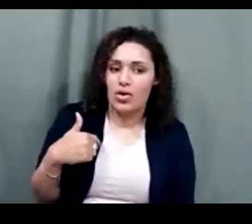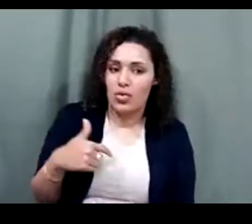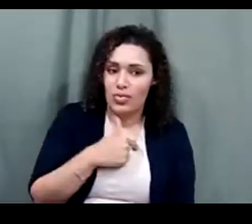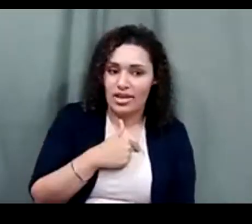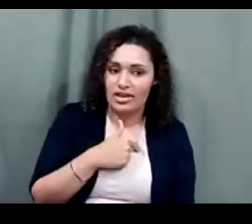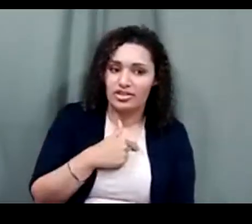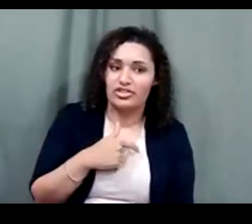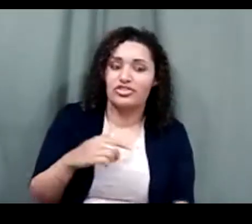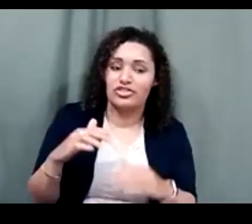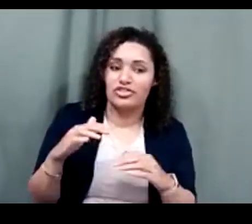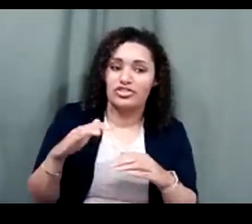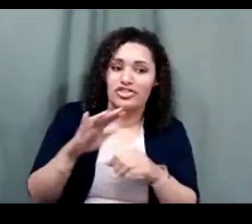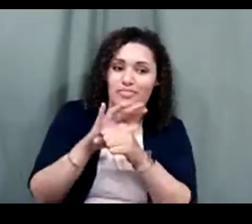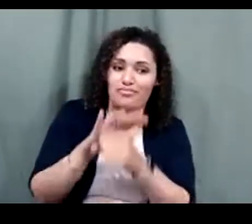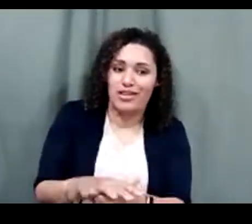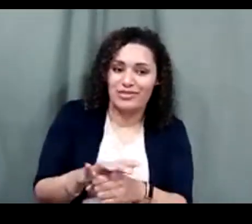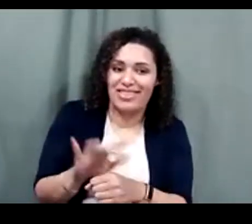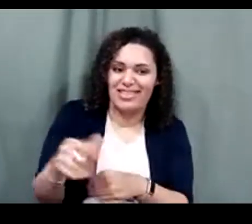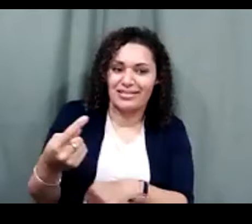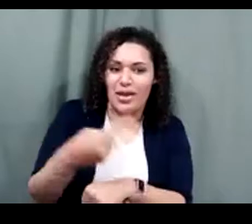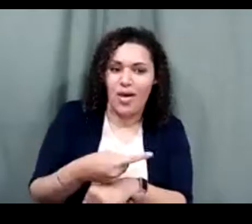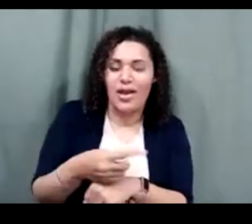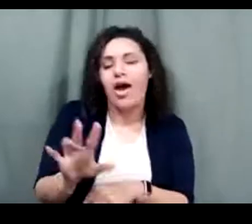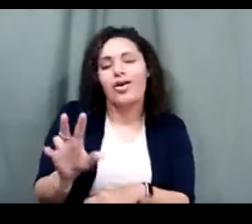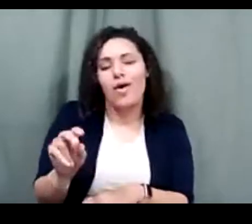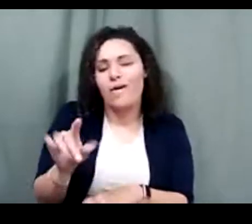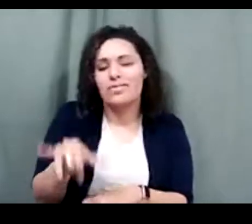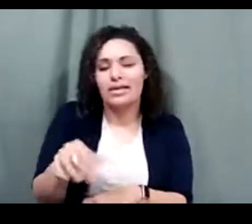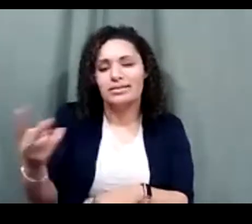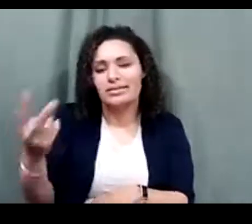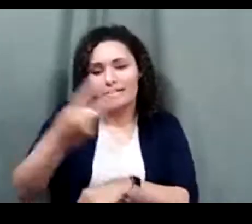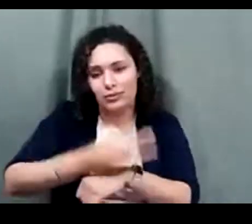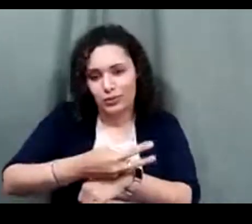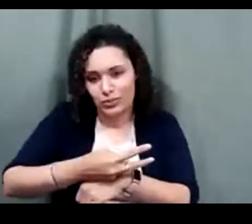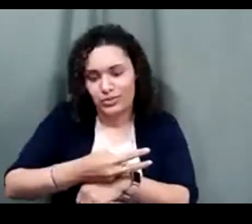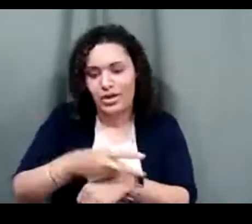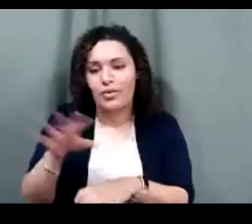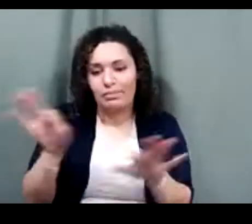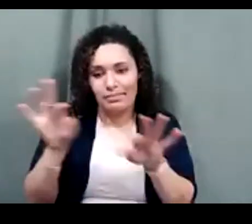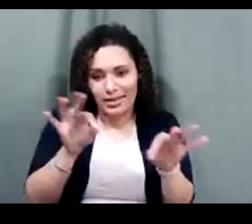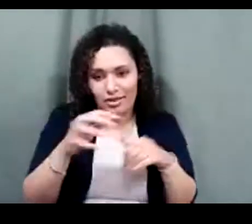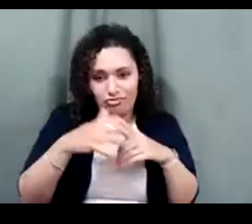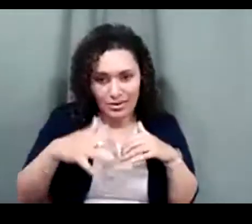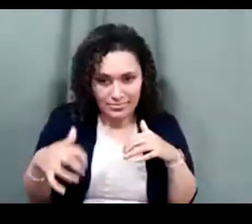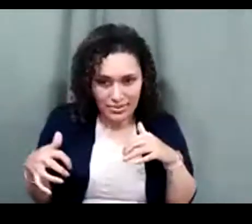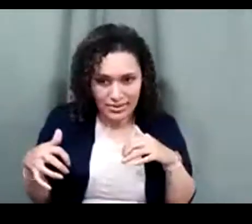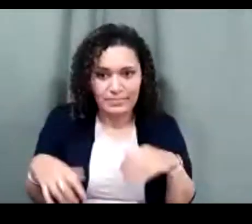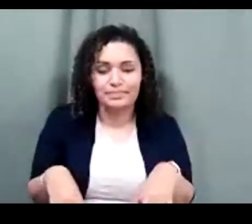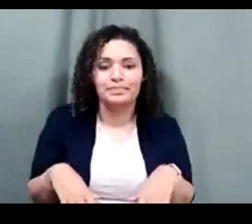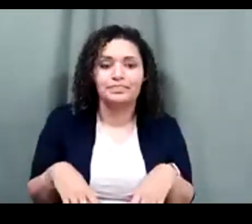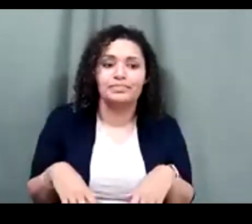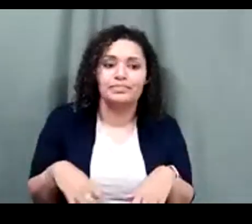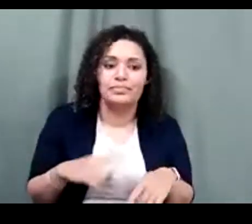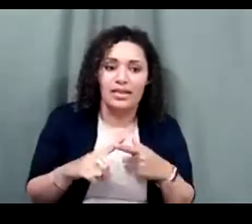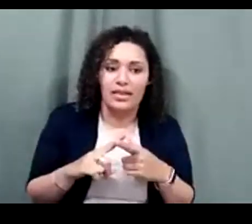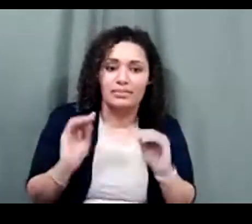which is day one, or actually day two, because we do pick the grapes, and then we usually put them in